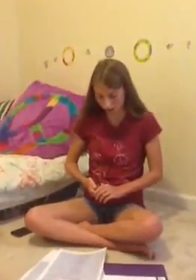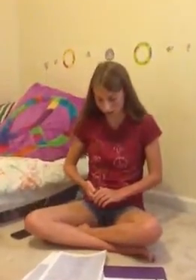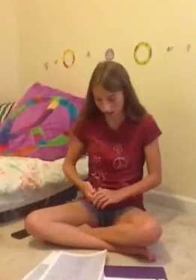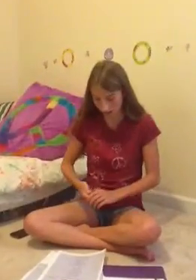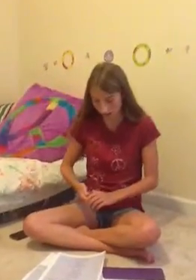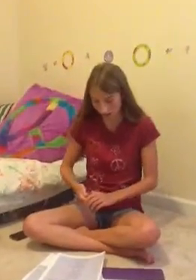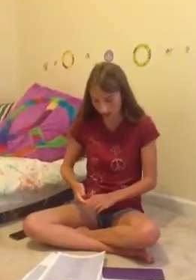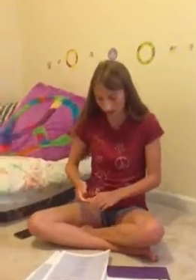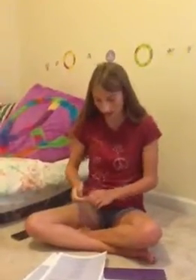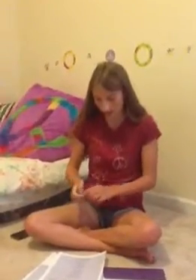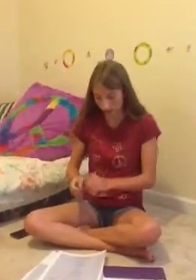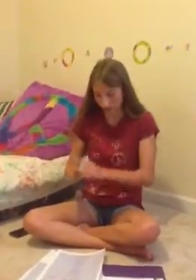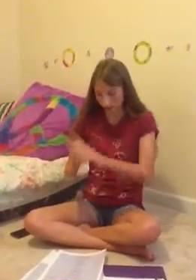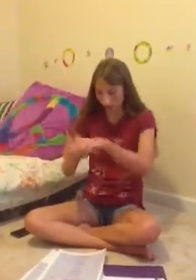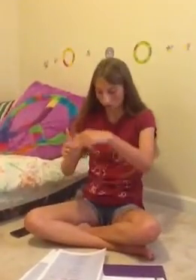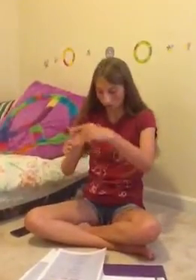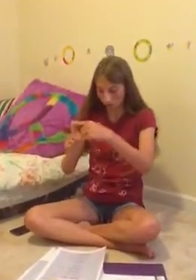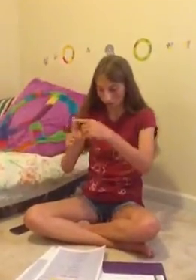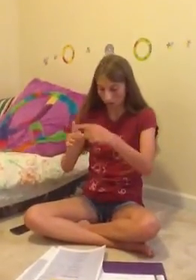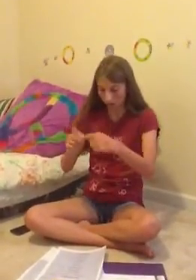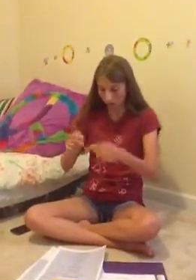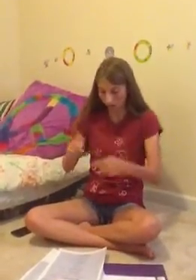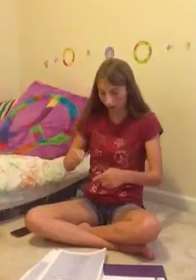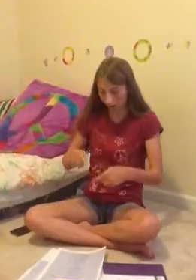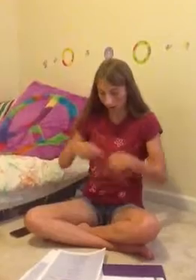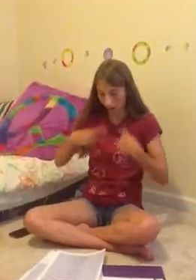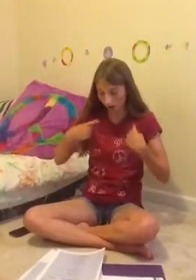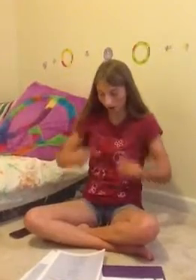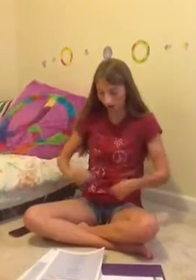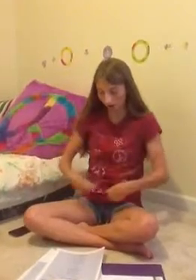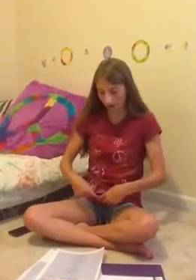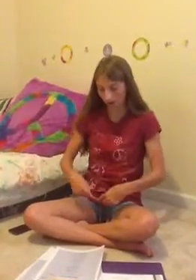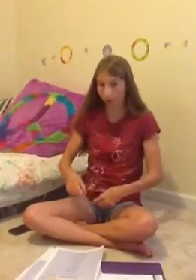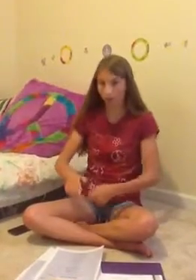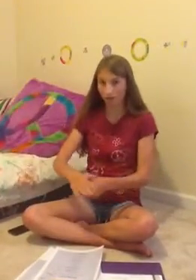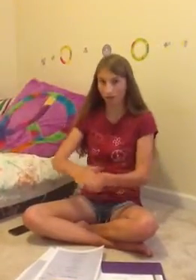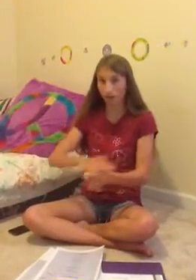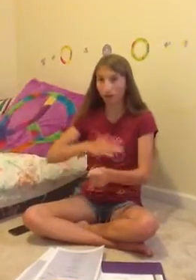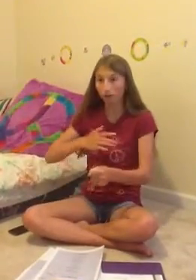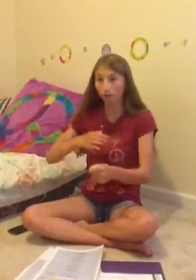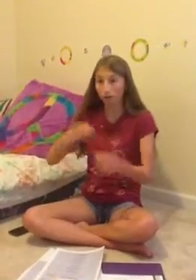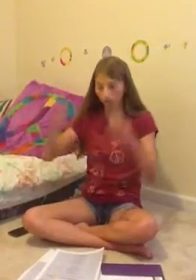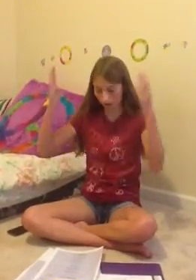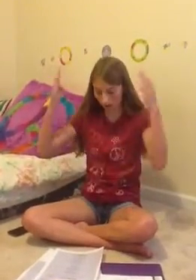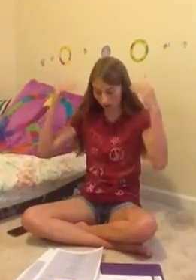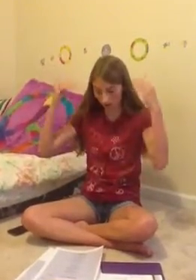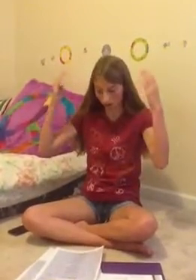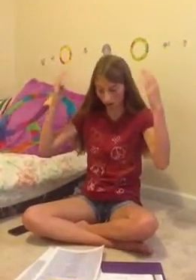is, when my heart is filled with hope,